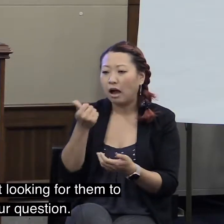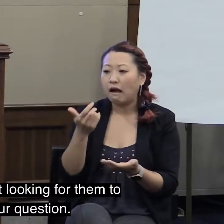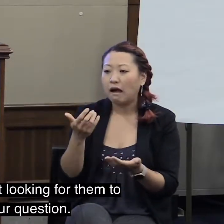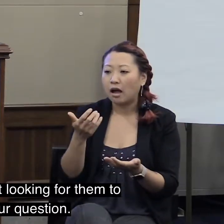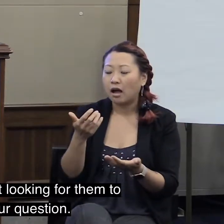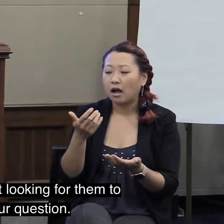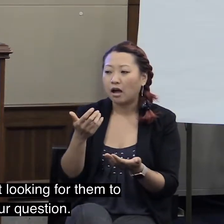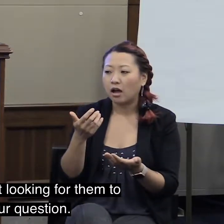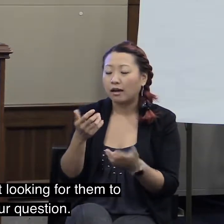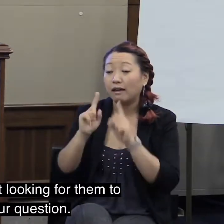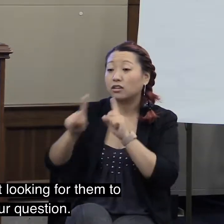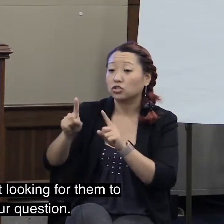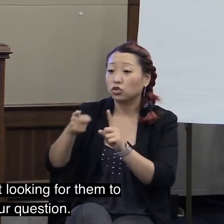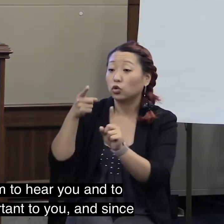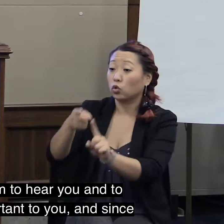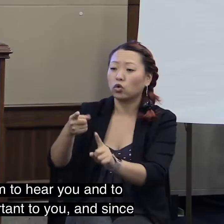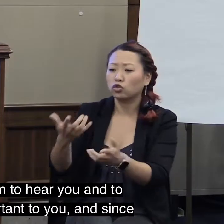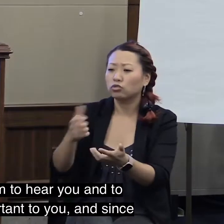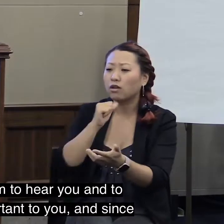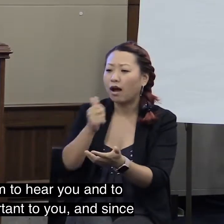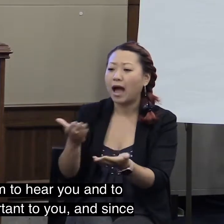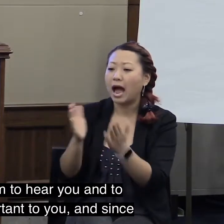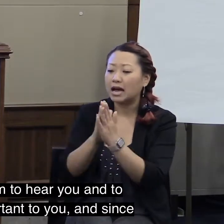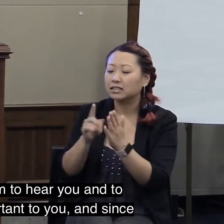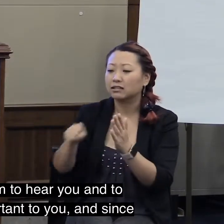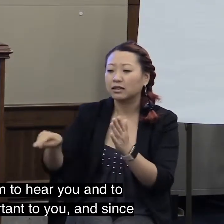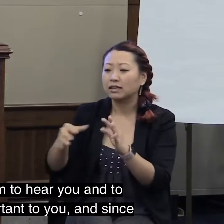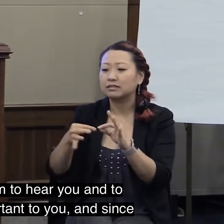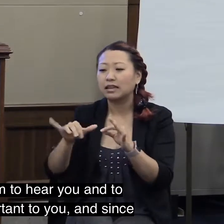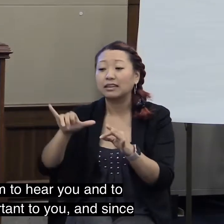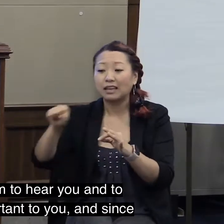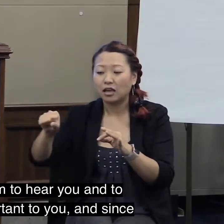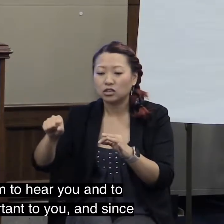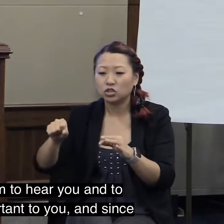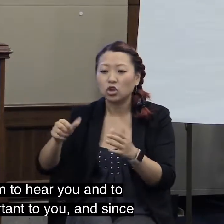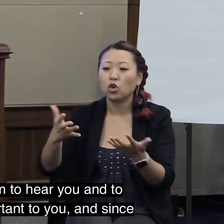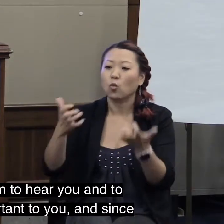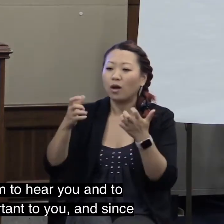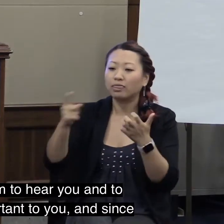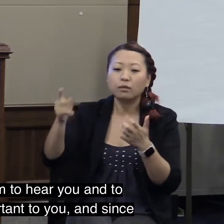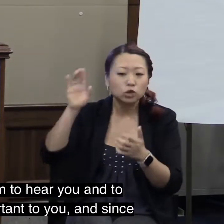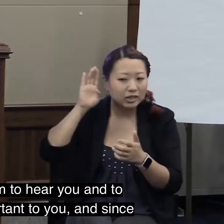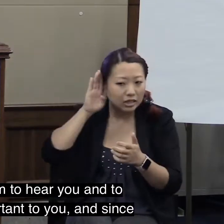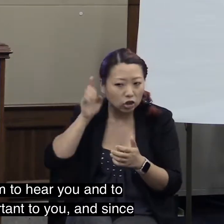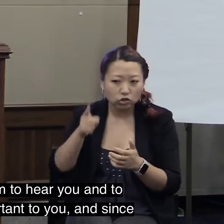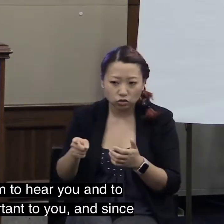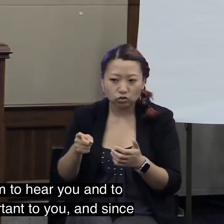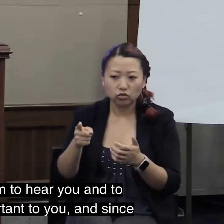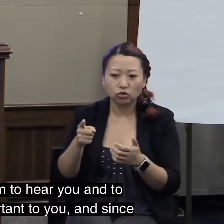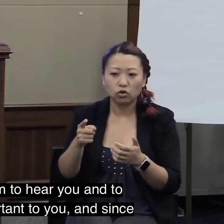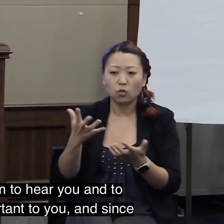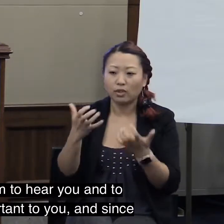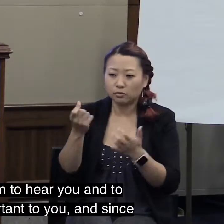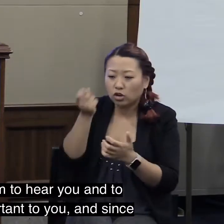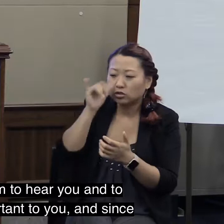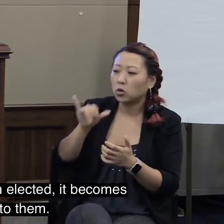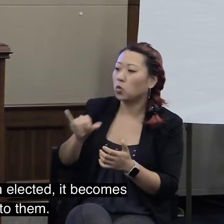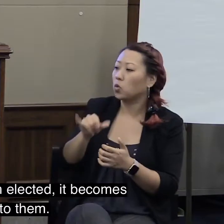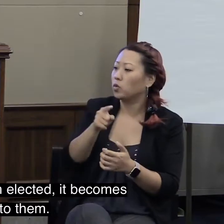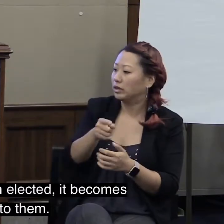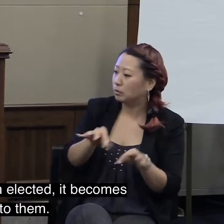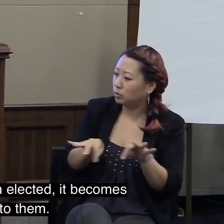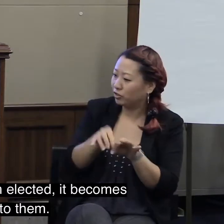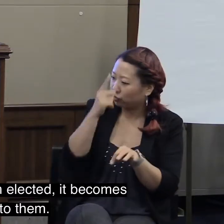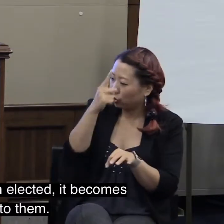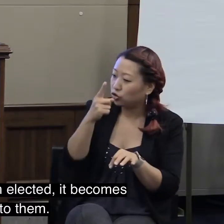your question. You're looking for them to hear you and to understand this is important to you, and since you